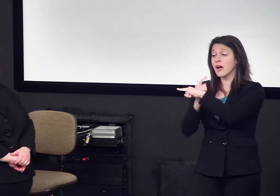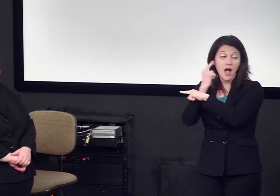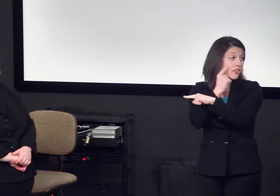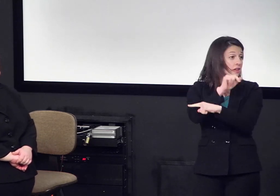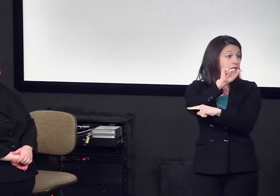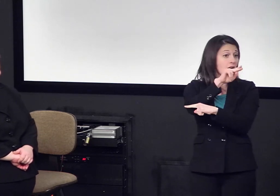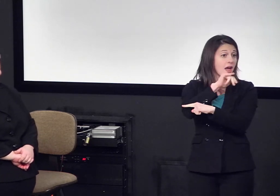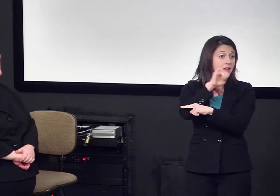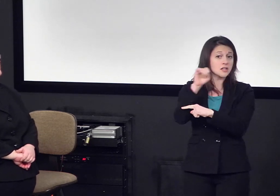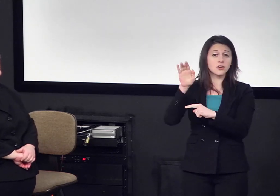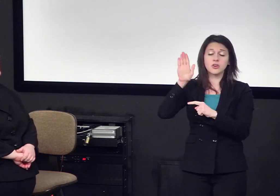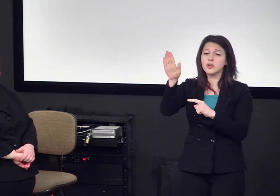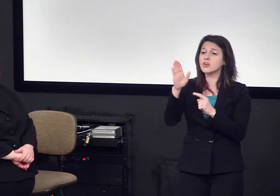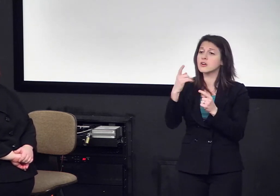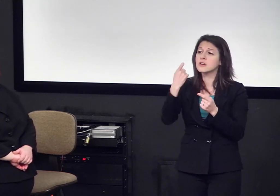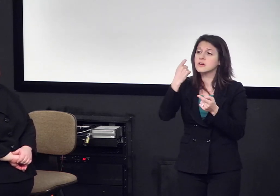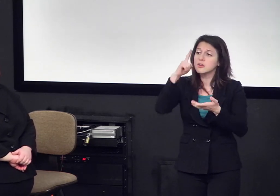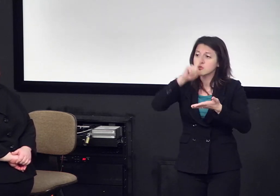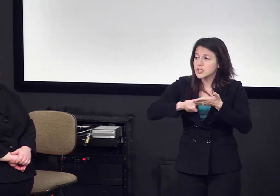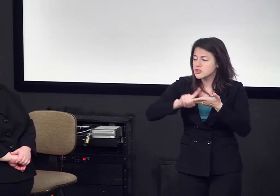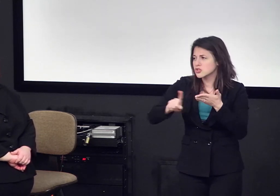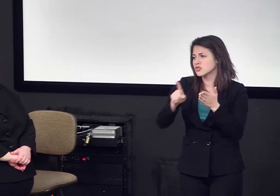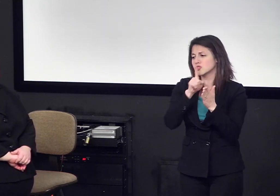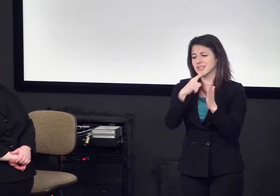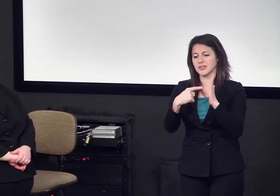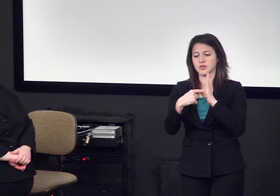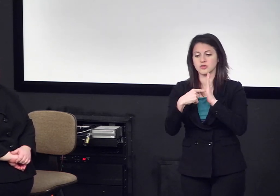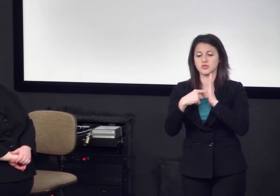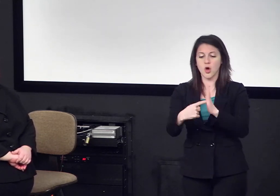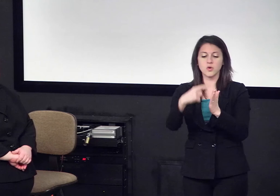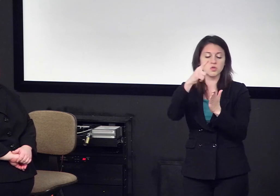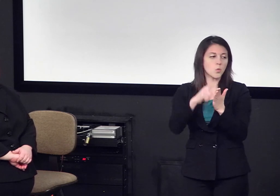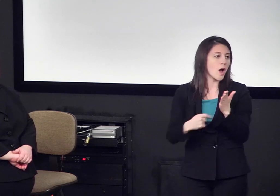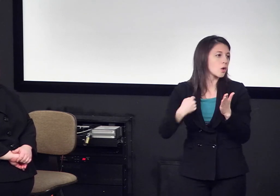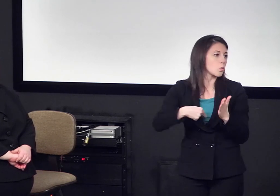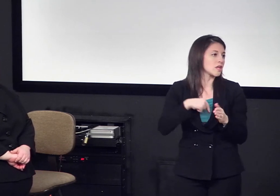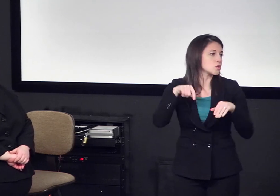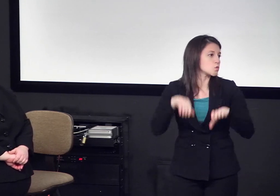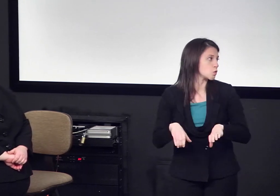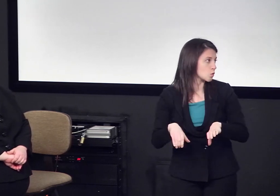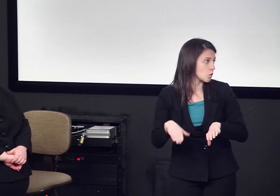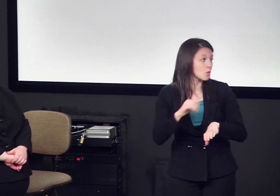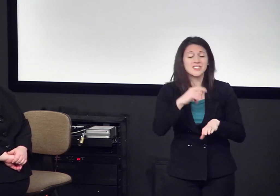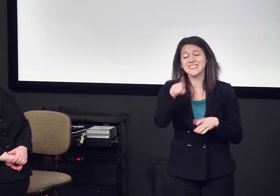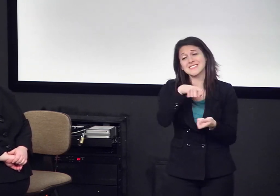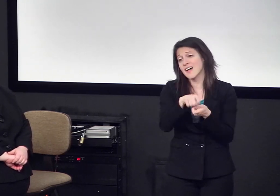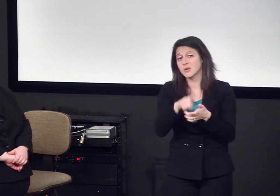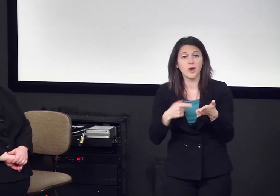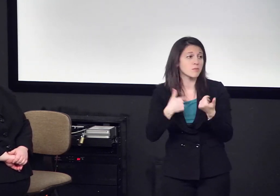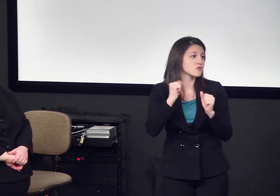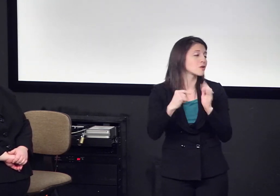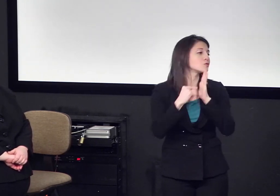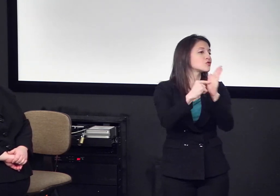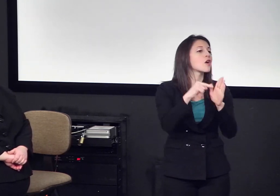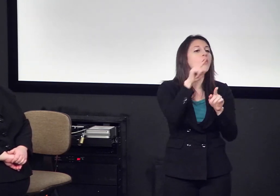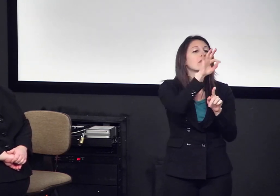come together, I think that with Annie and the research that she has done, that shows what it is that we do in a VRS